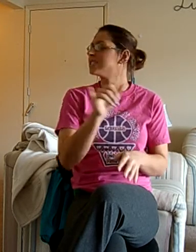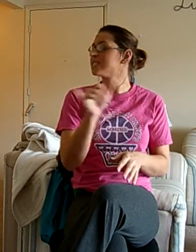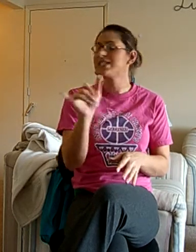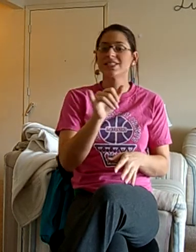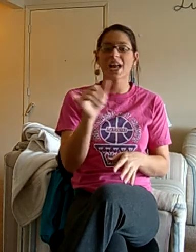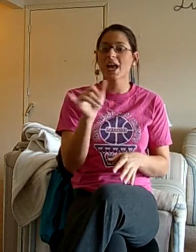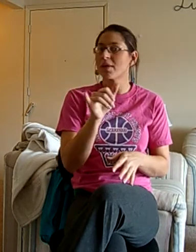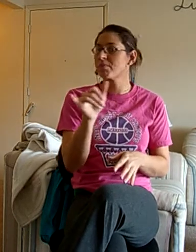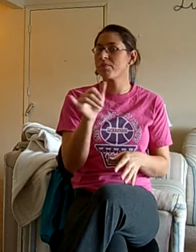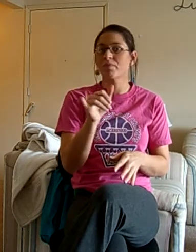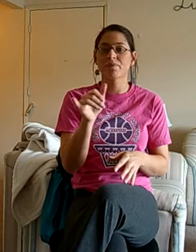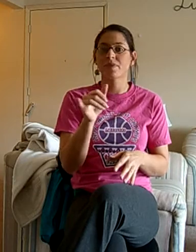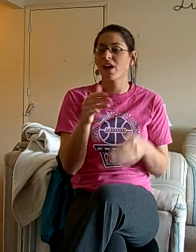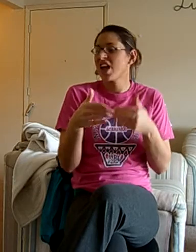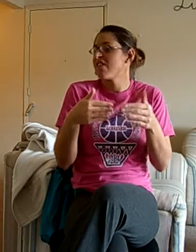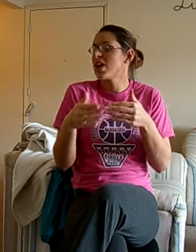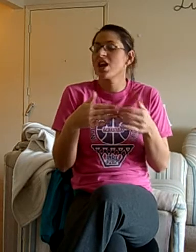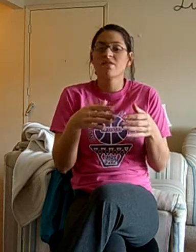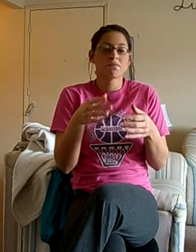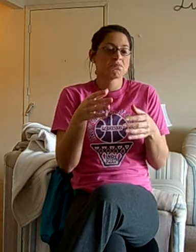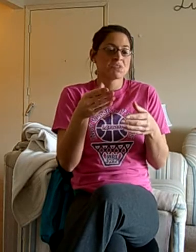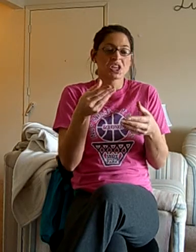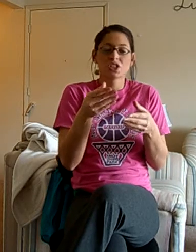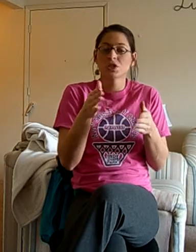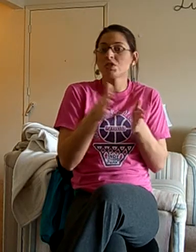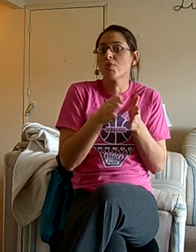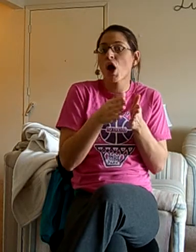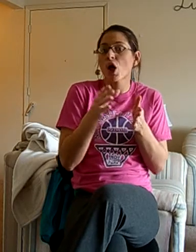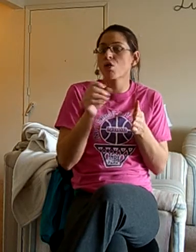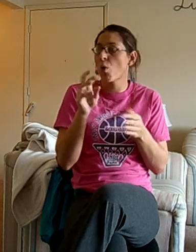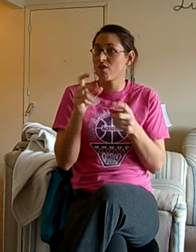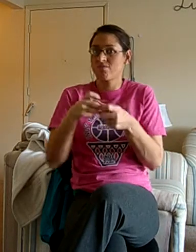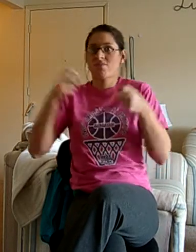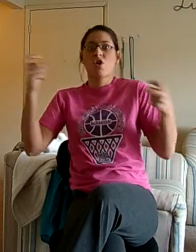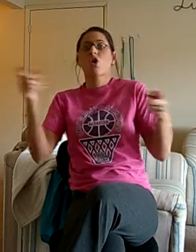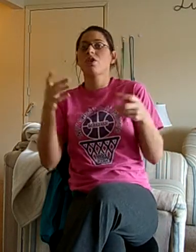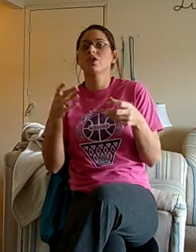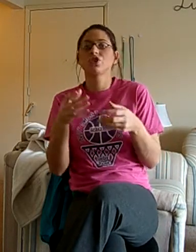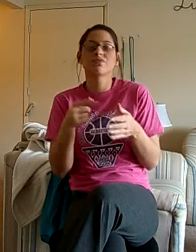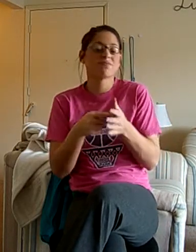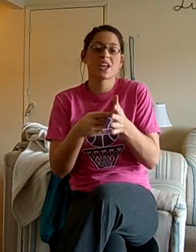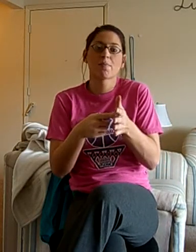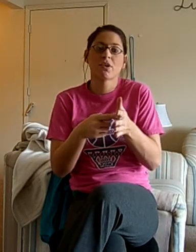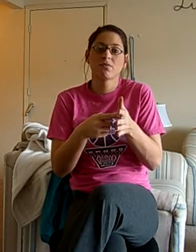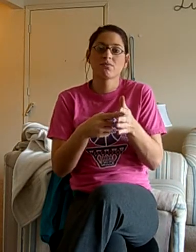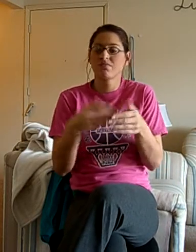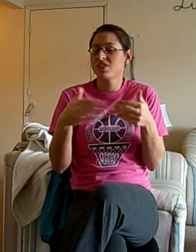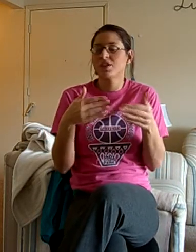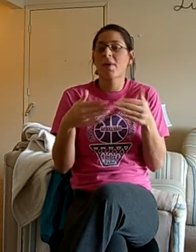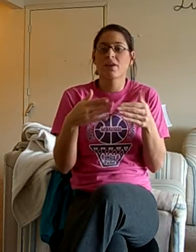sample or a large sample. So it really doesn't matter how much you have. So it's independent